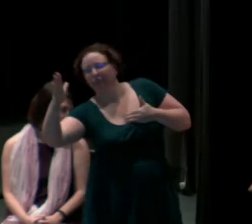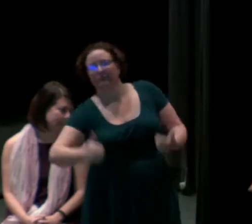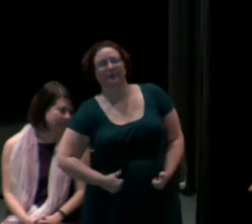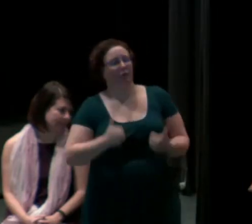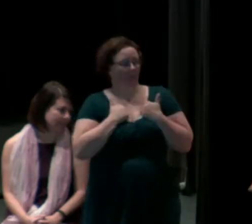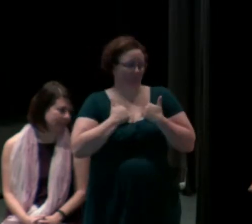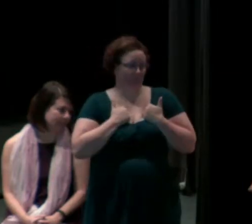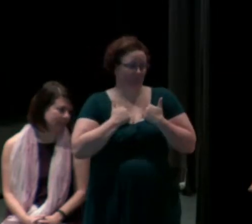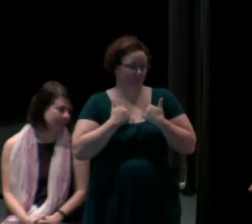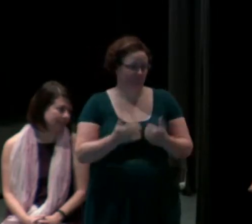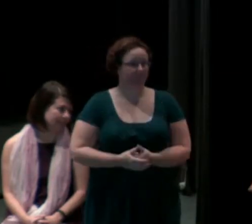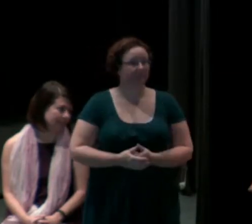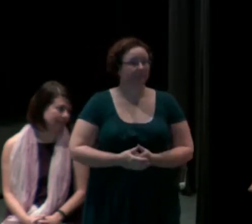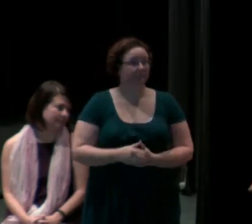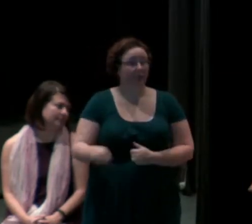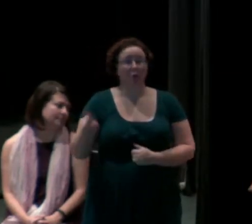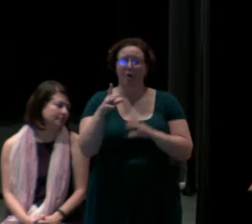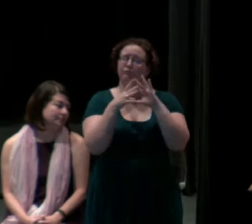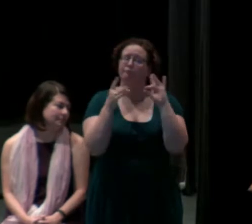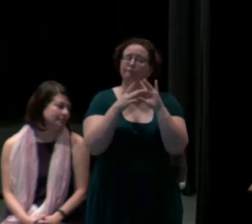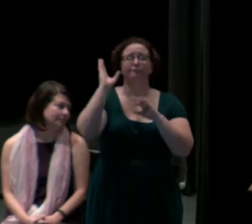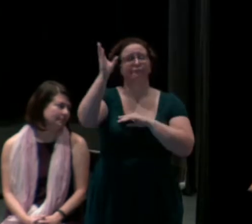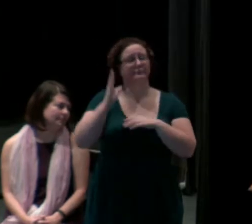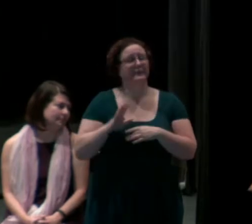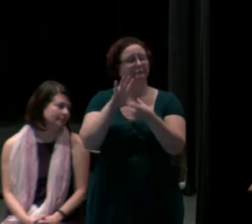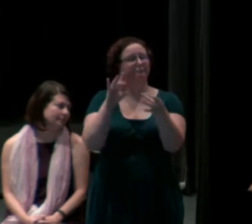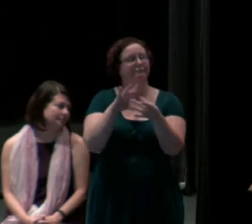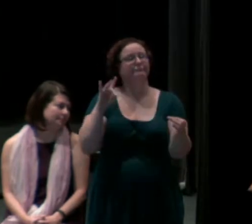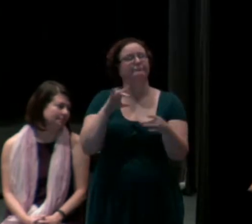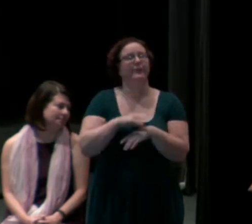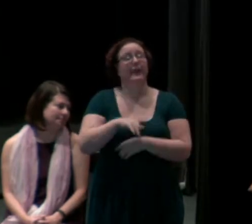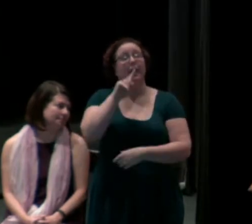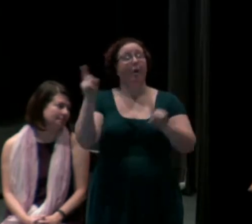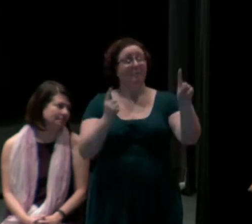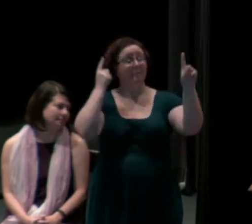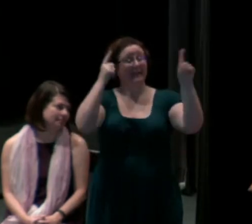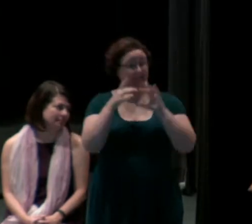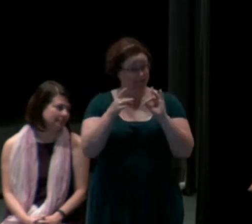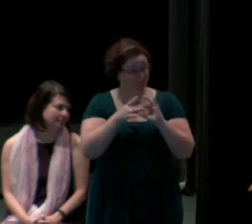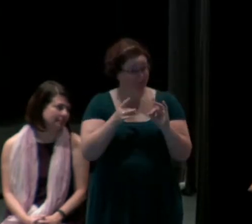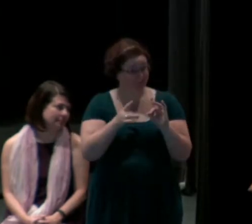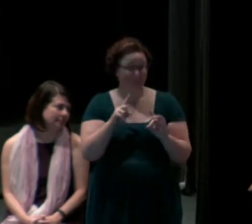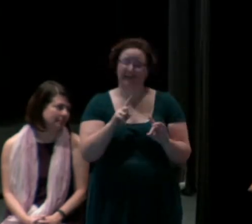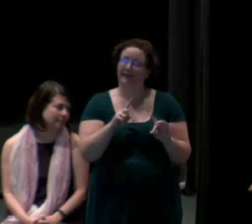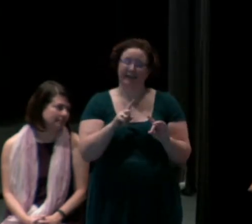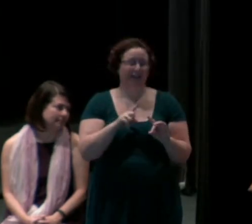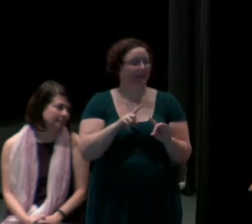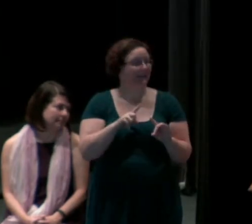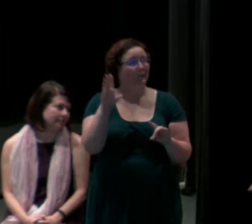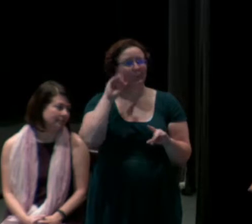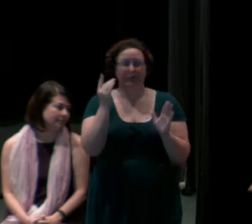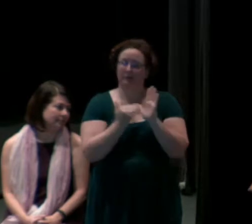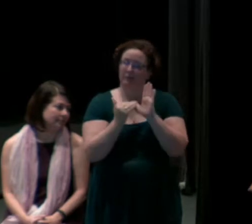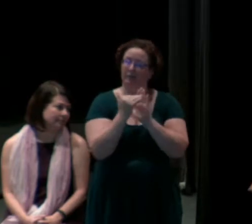lives. You've heard several people refer to our mission. I think we can't say it enough. And again,